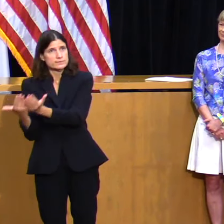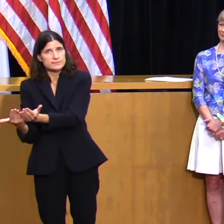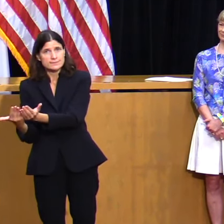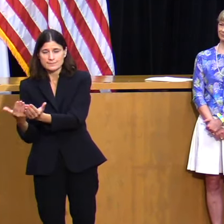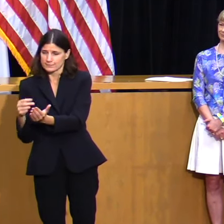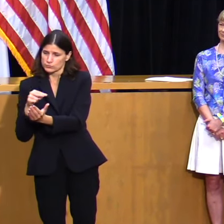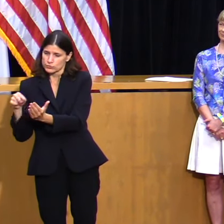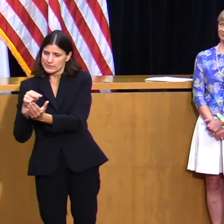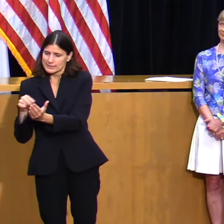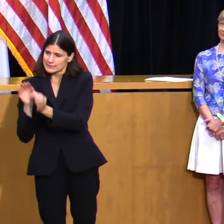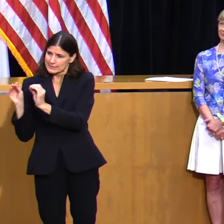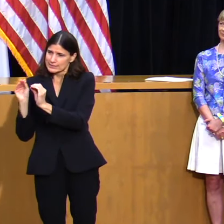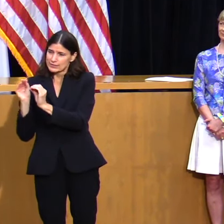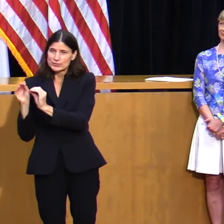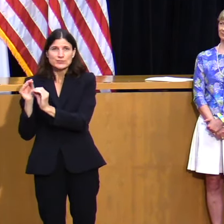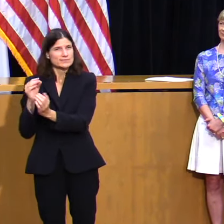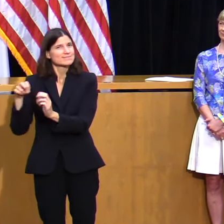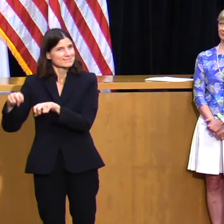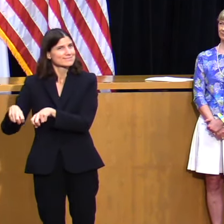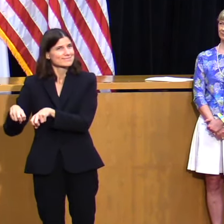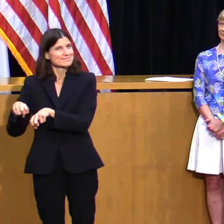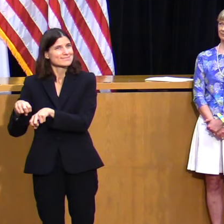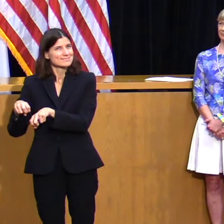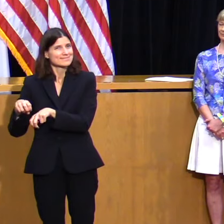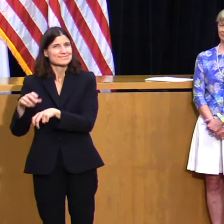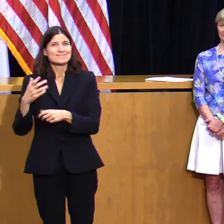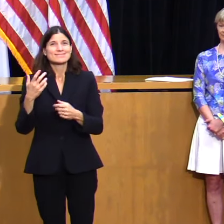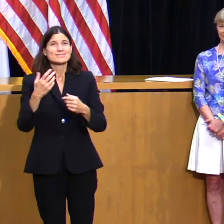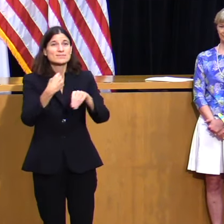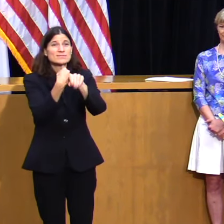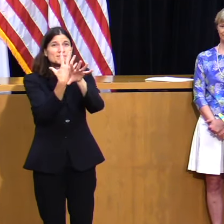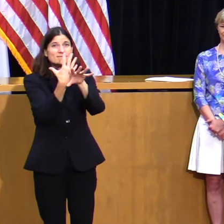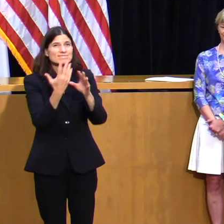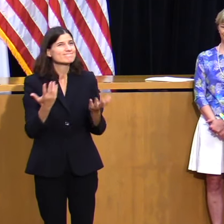And it's very important that kids learn how to read.